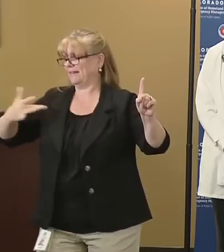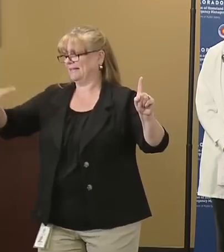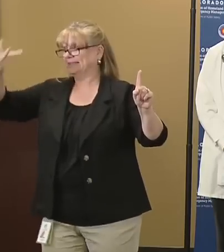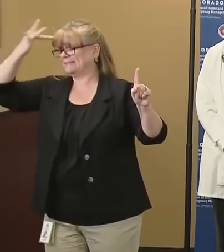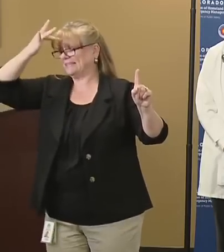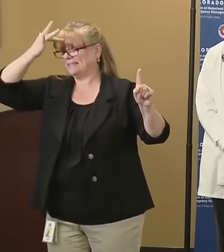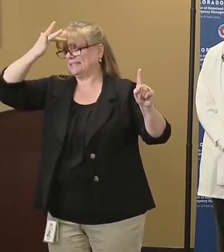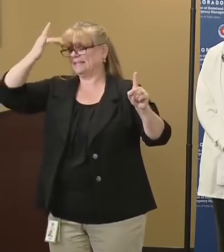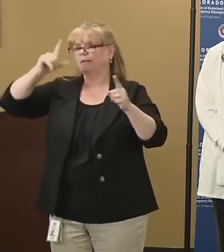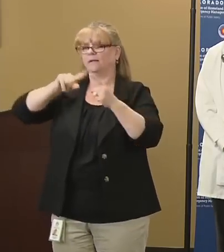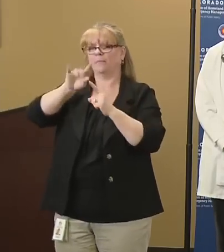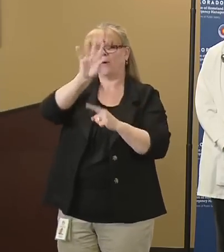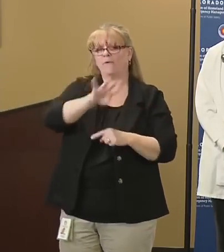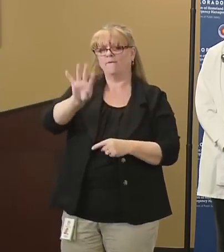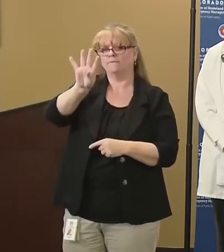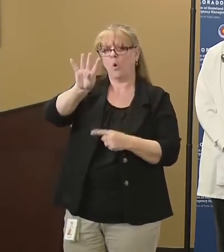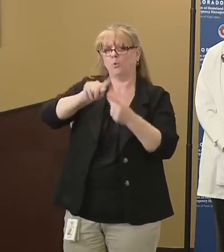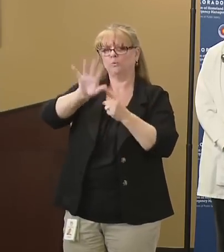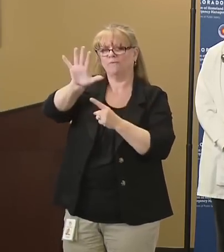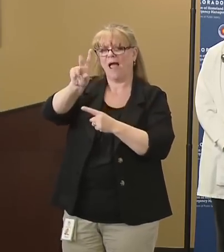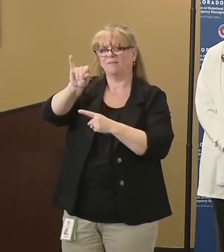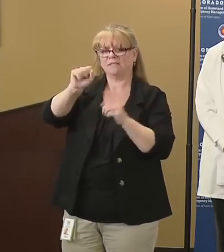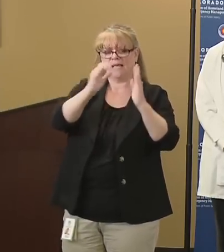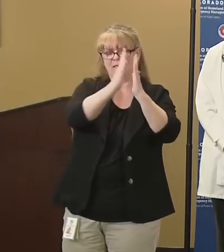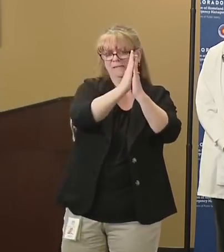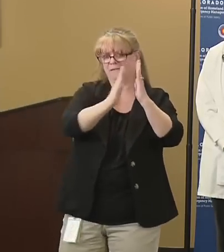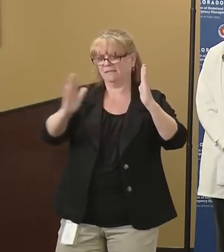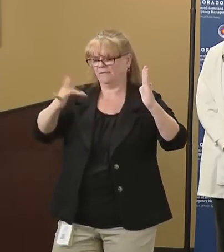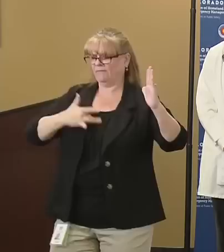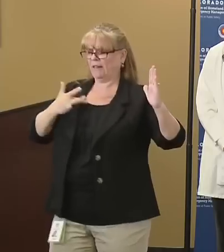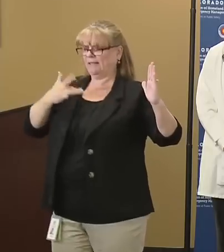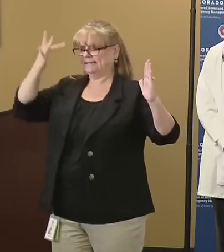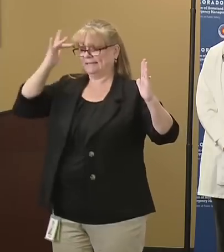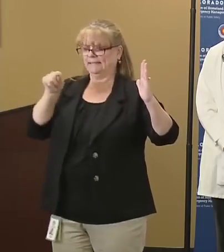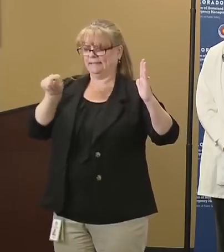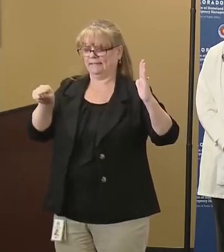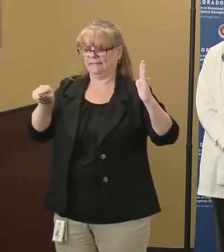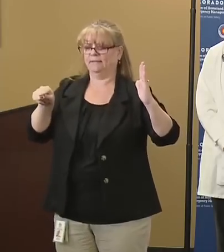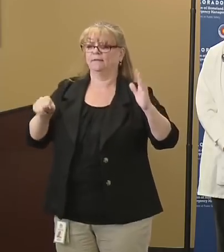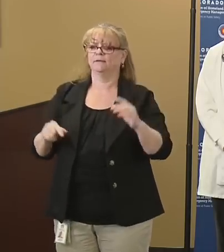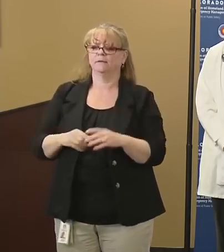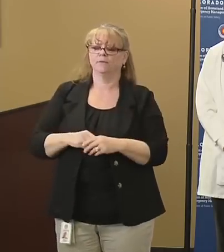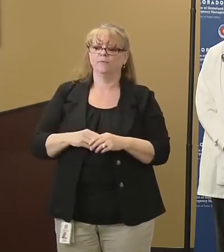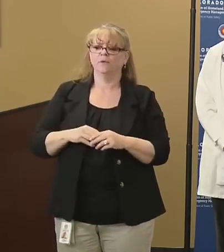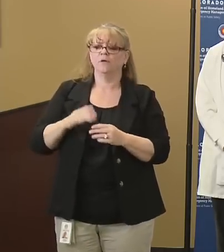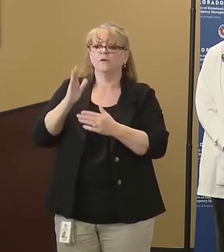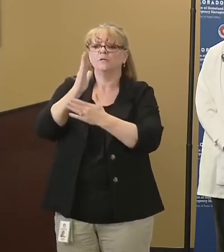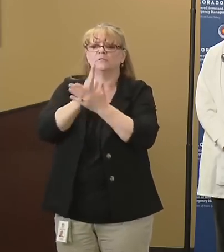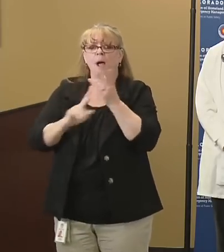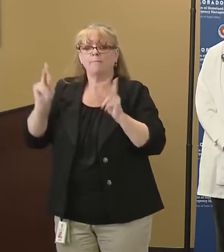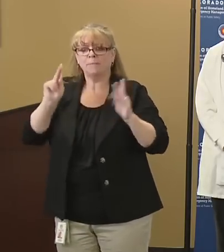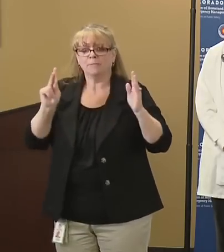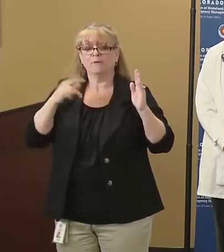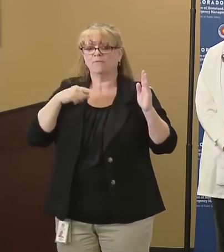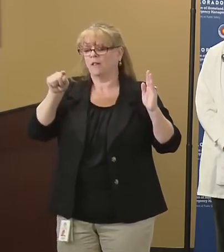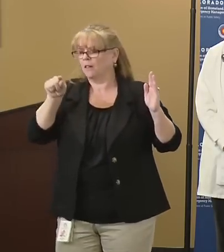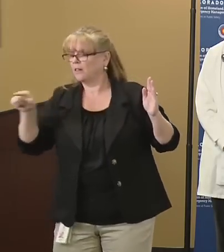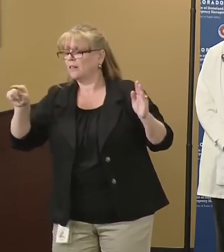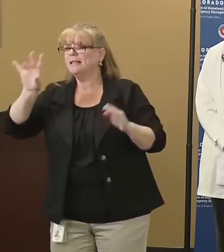9 days is not unheard of. Time to report date, onset to ICU, and onset to death. Next slide,